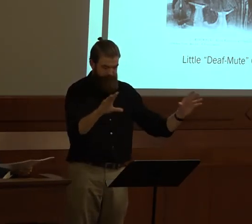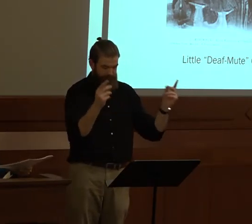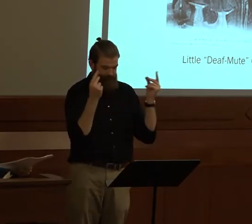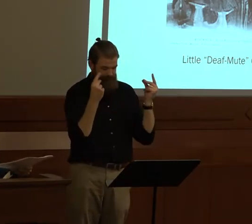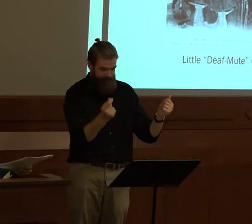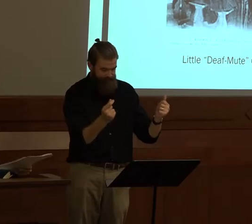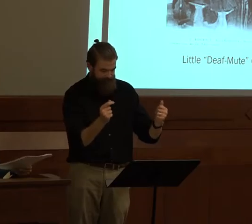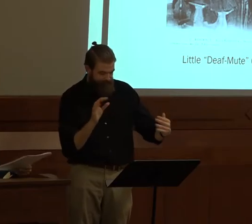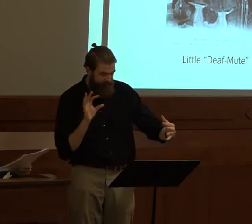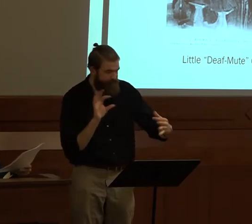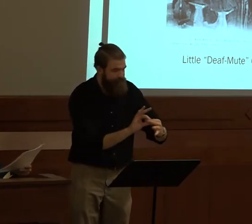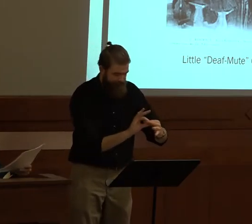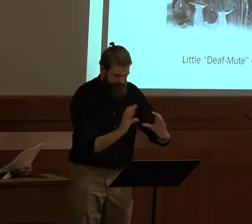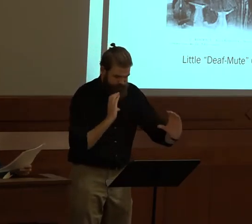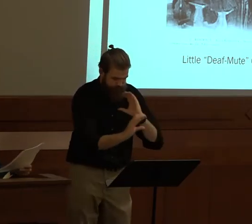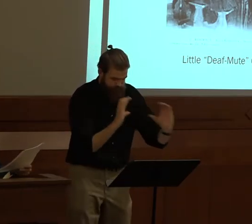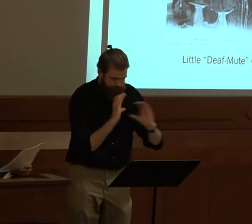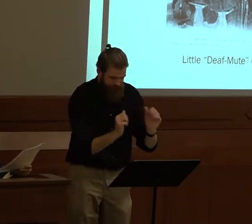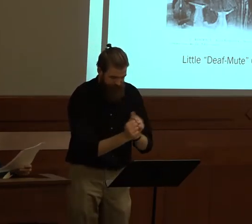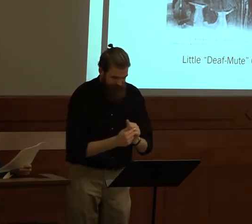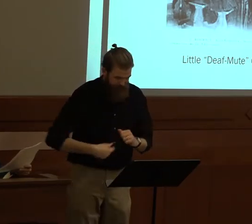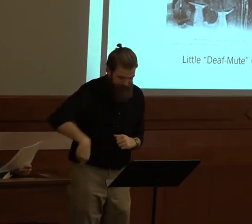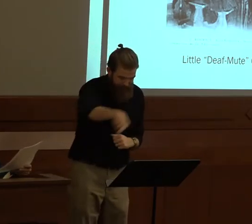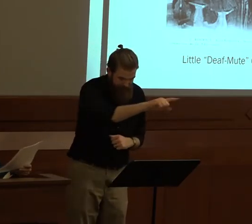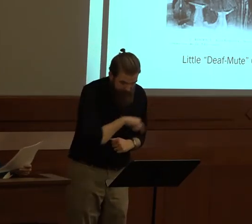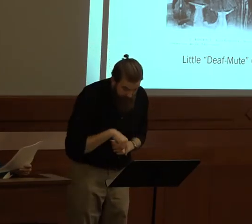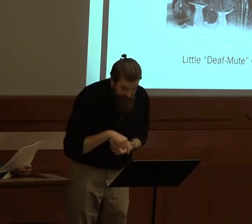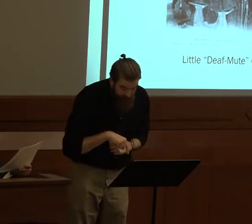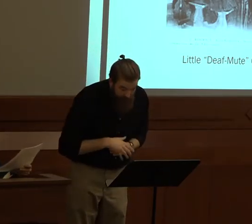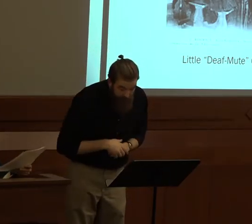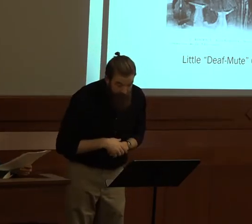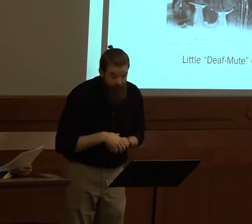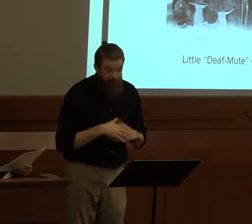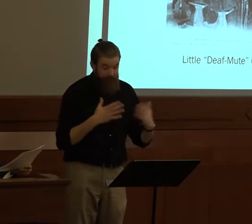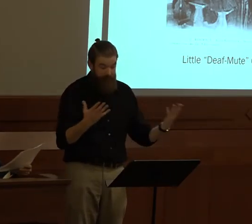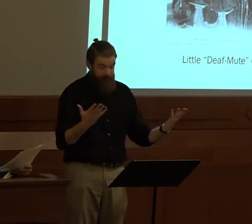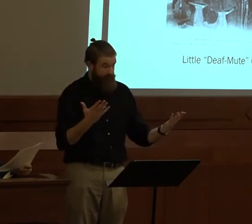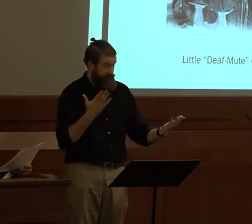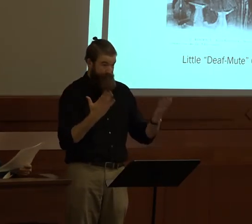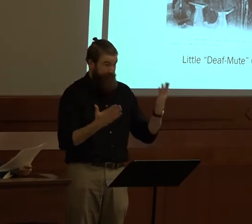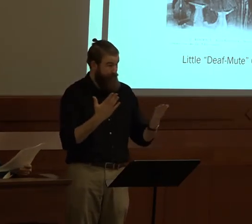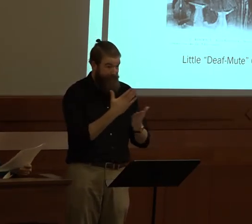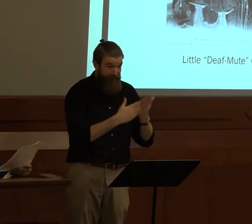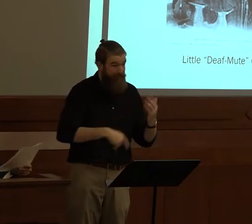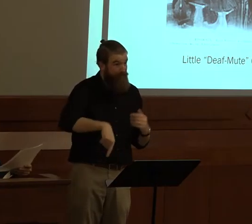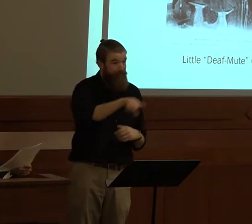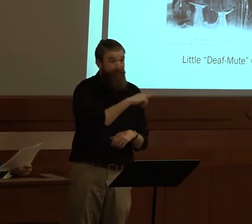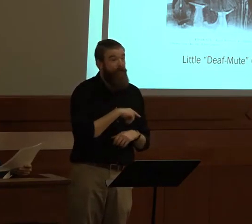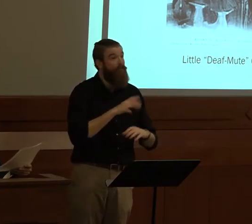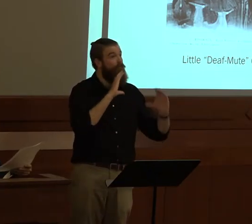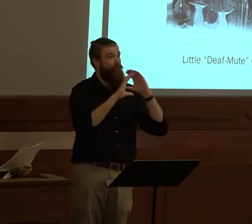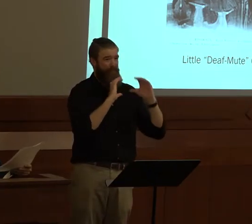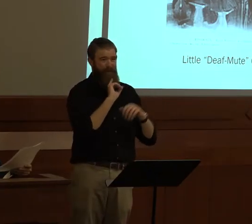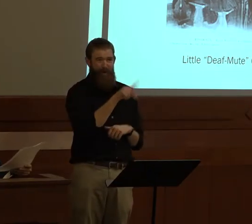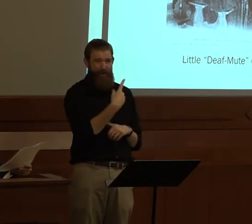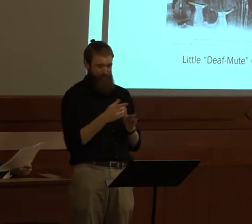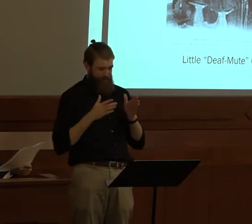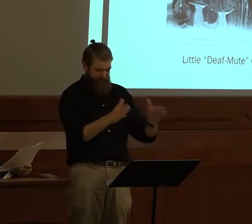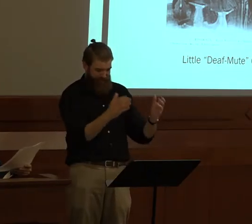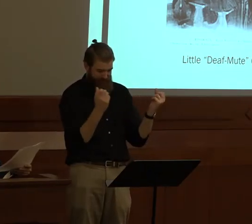communication. For some, it may even have been the only mode of communication. For